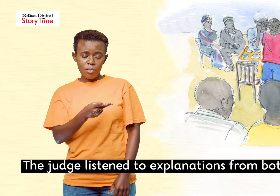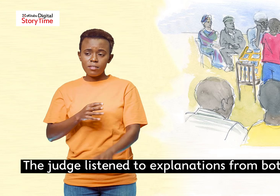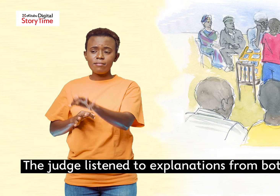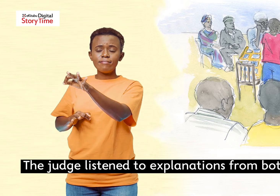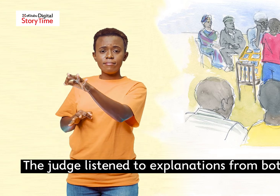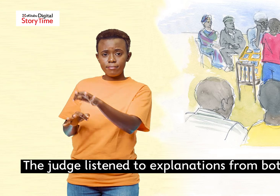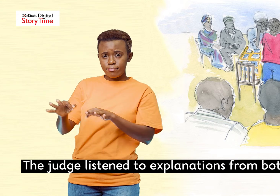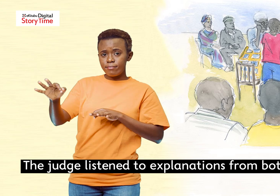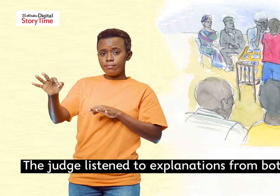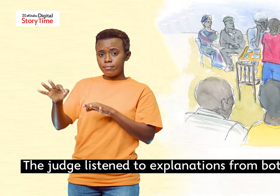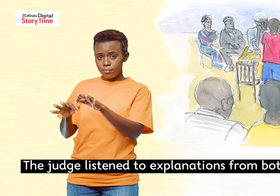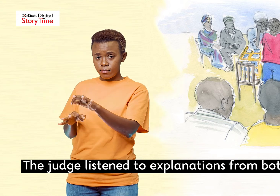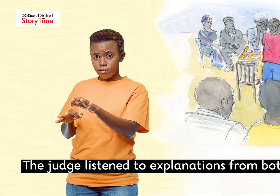to explanations from both of them.